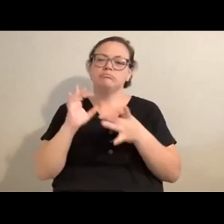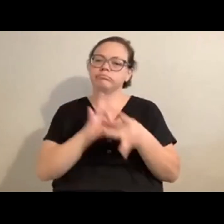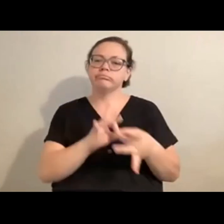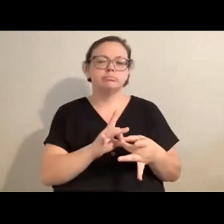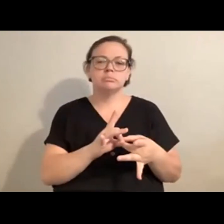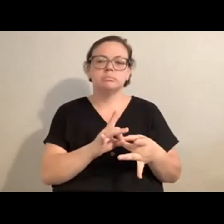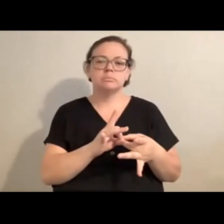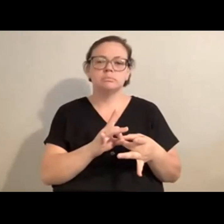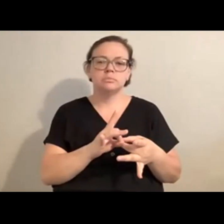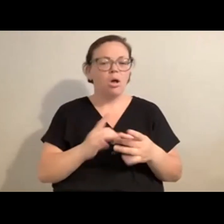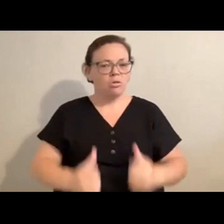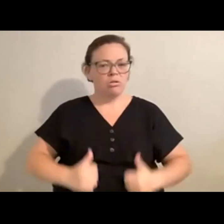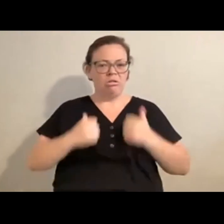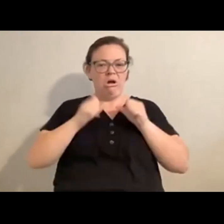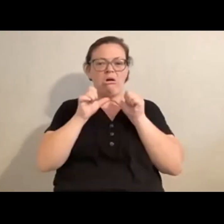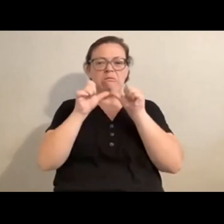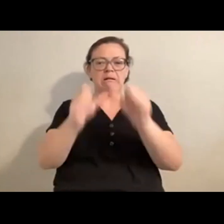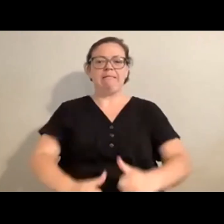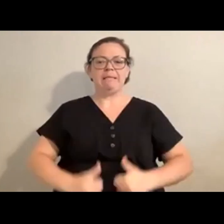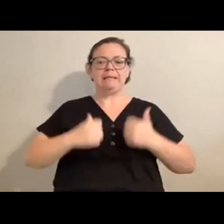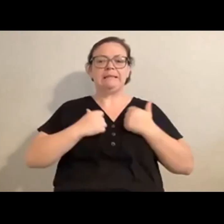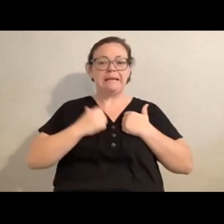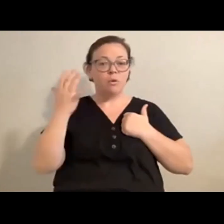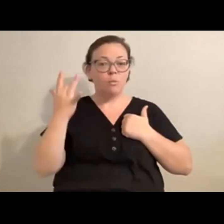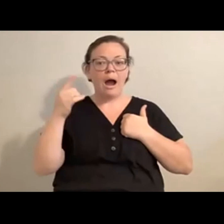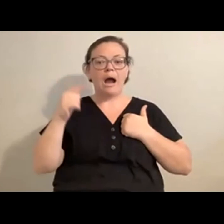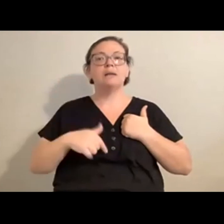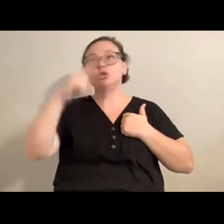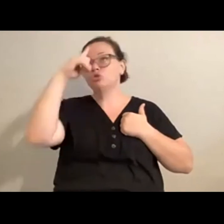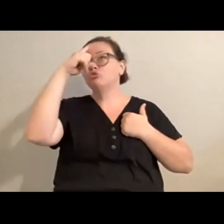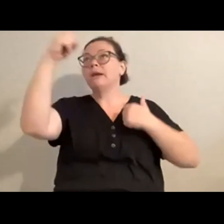belongs. Long may we live to free the stream.